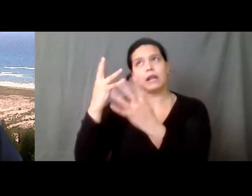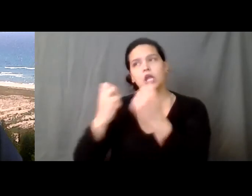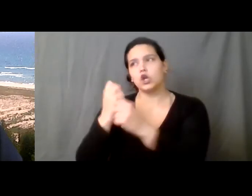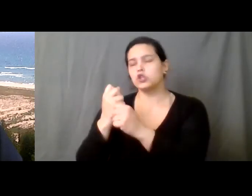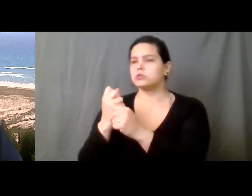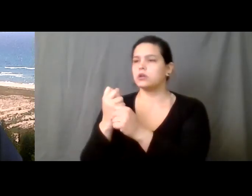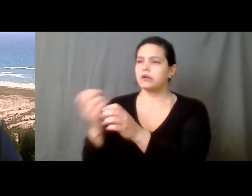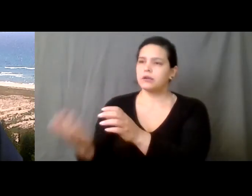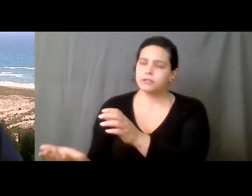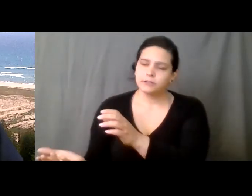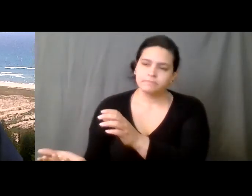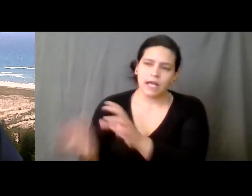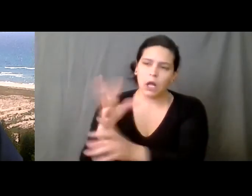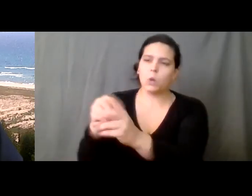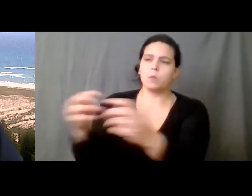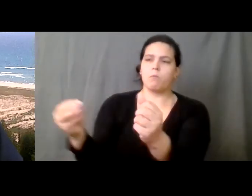indigenous voice there.